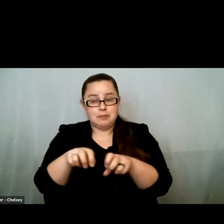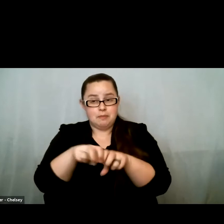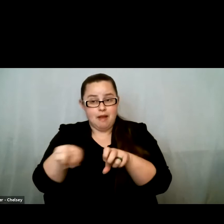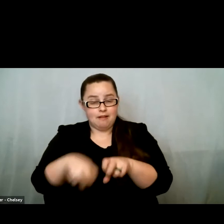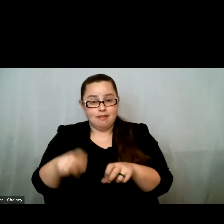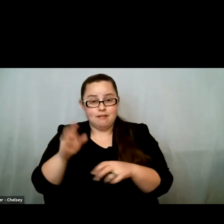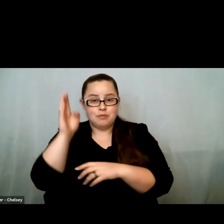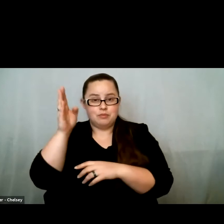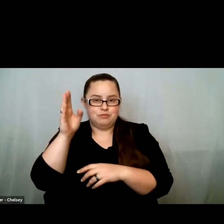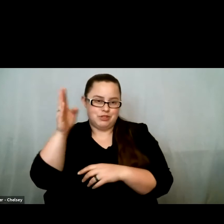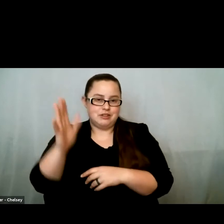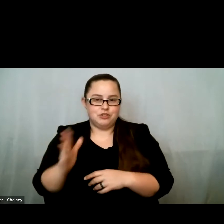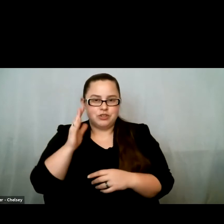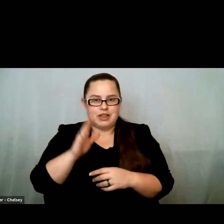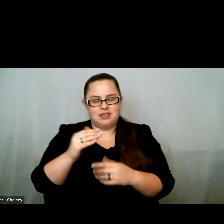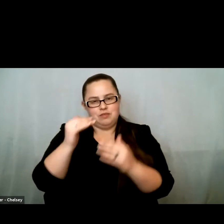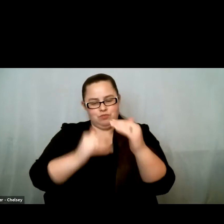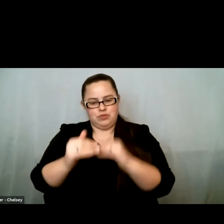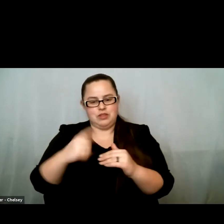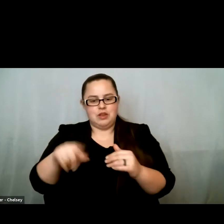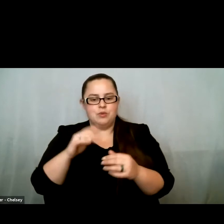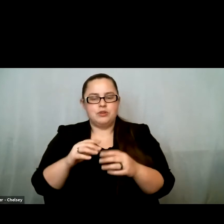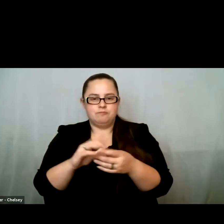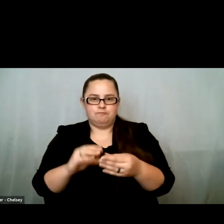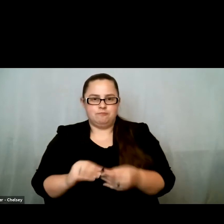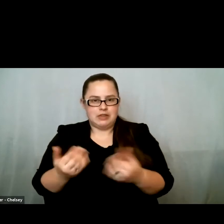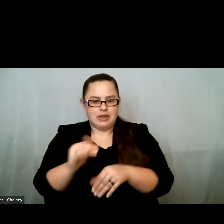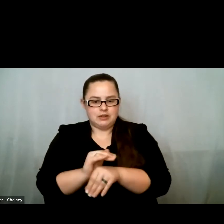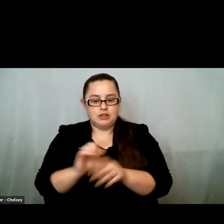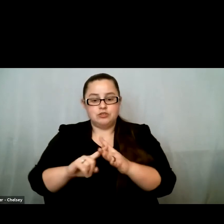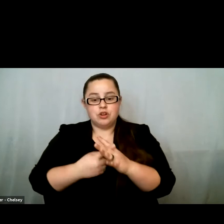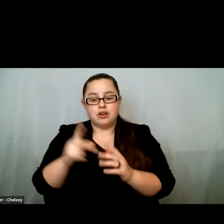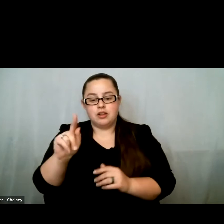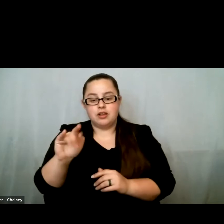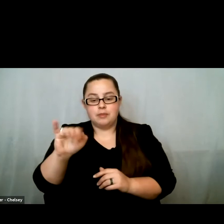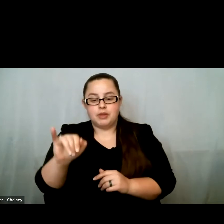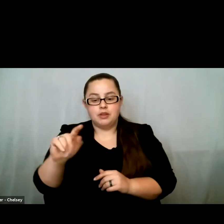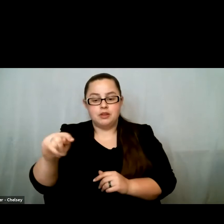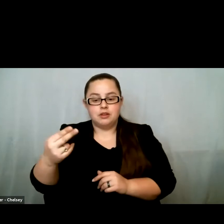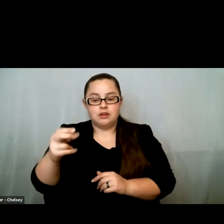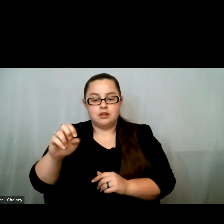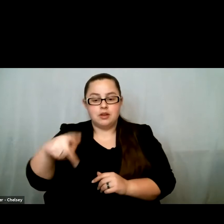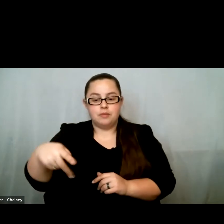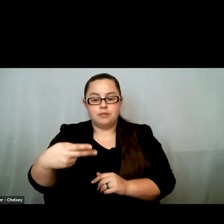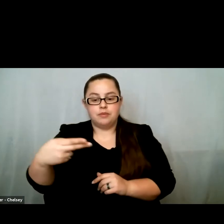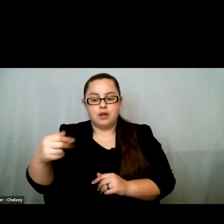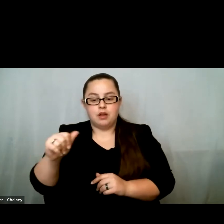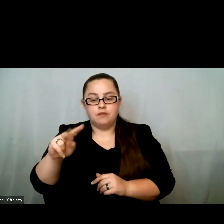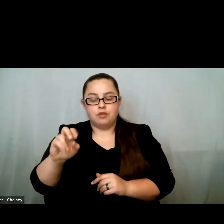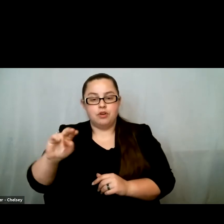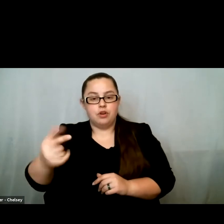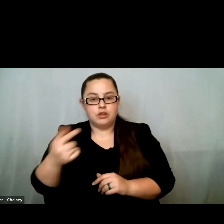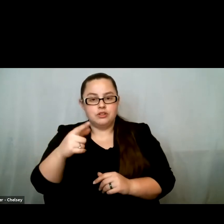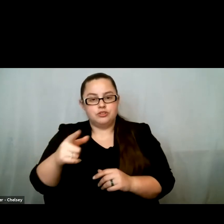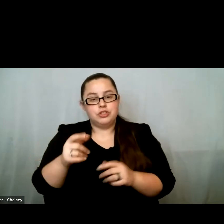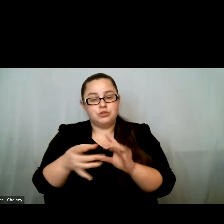in the order they will be speaking this evening, beginning with Cami Tepavong, who is the program coordinator for the United Southeast